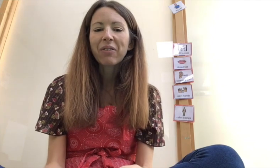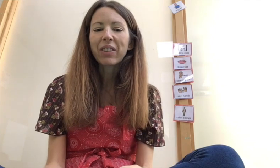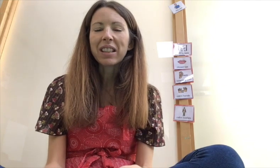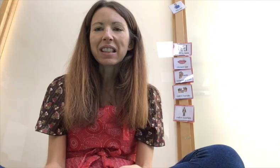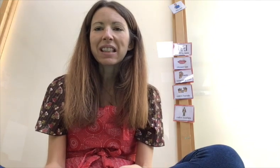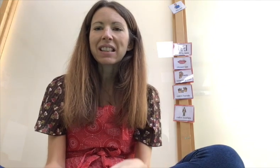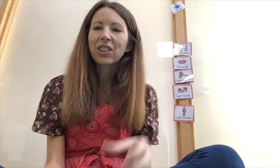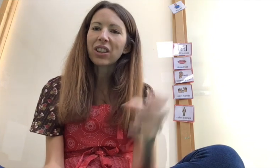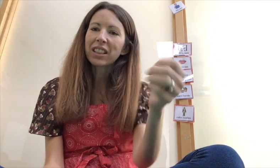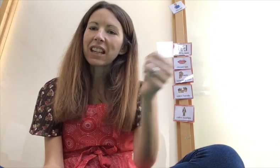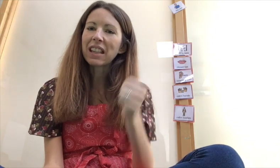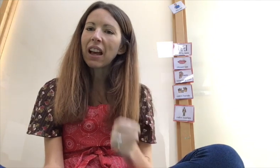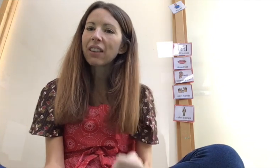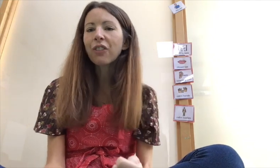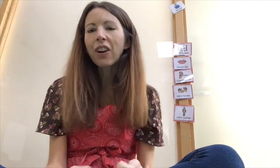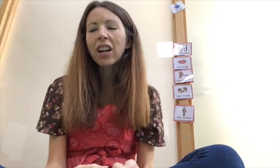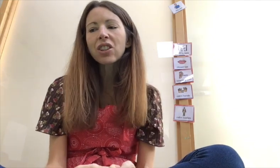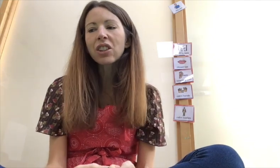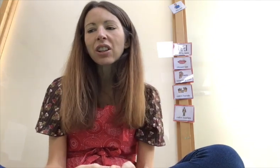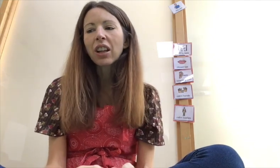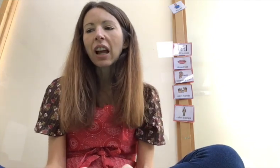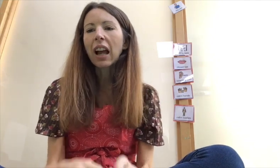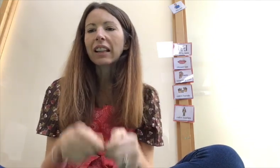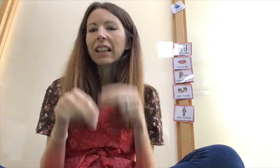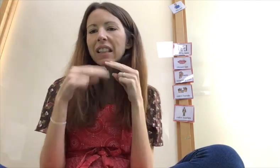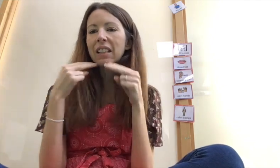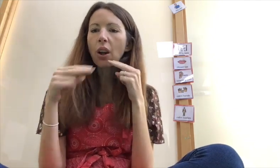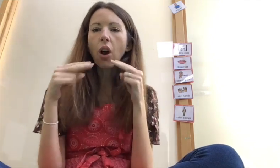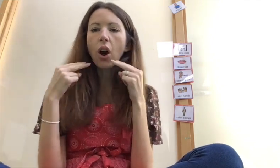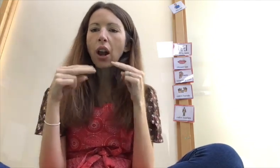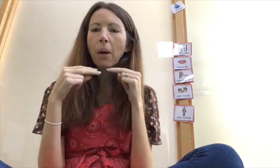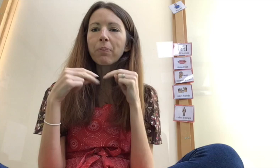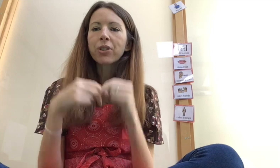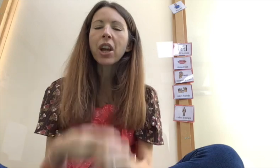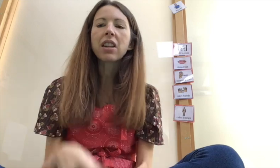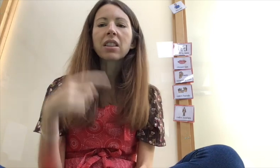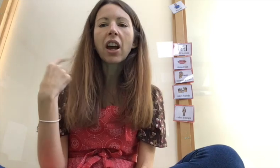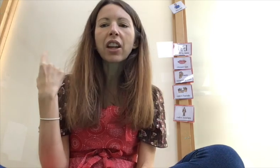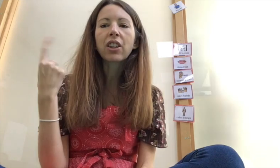it's easy. Just get it out the fridge and eat it all up, just like